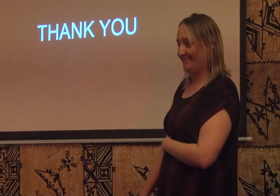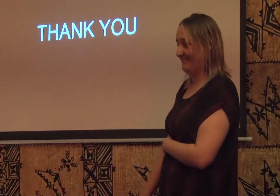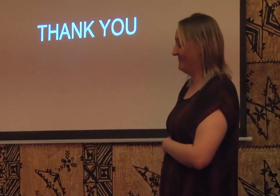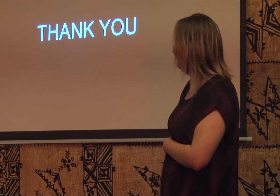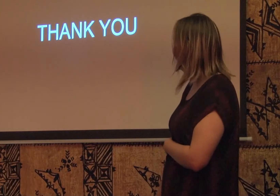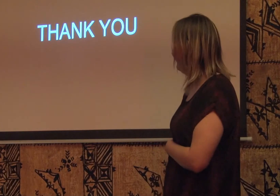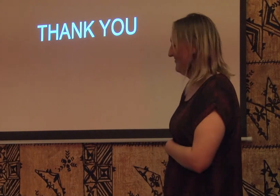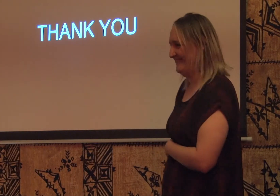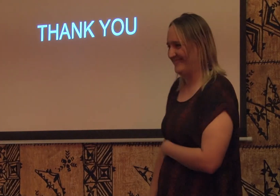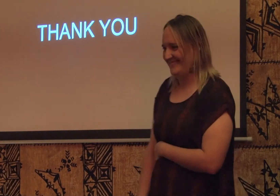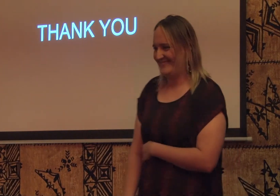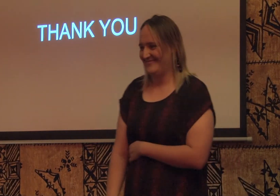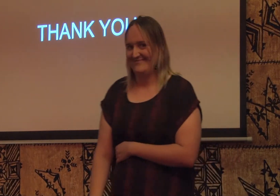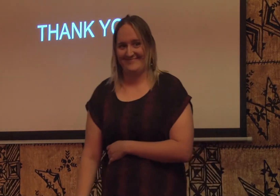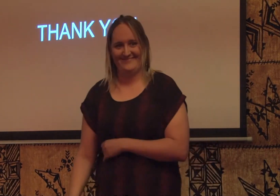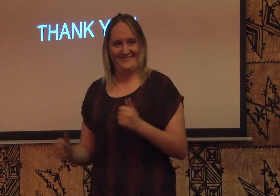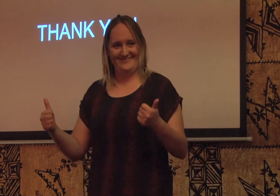It's cute, huh?